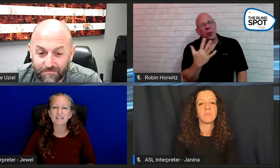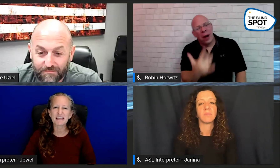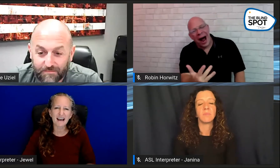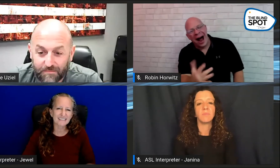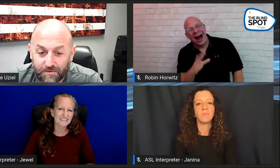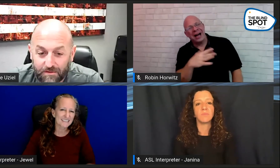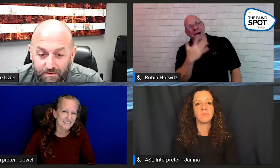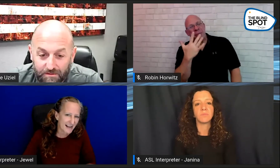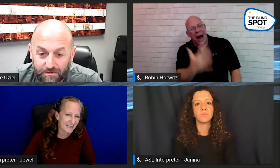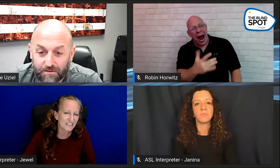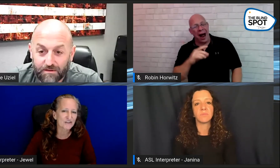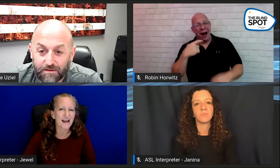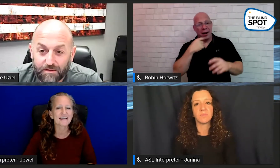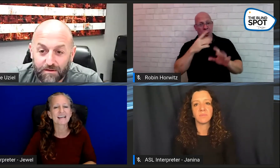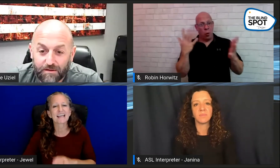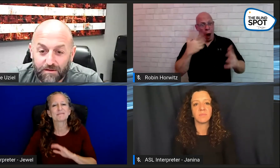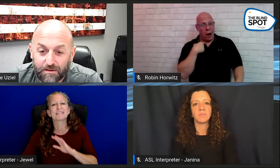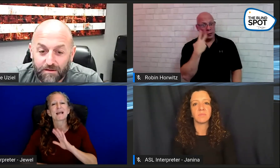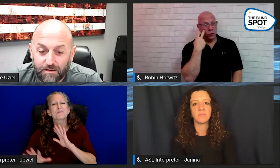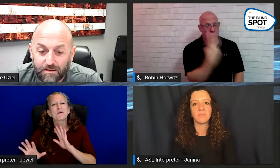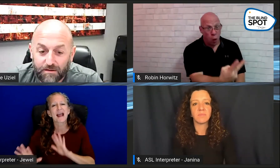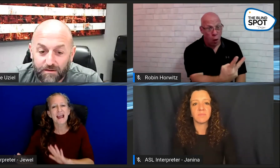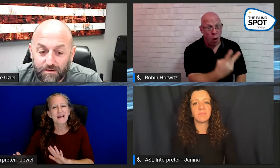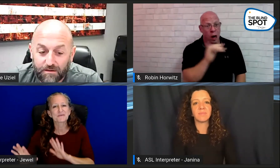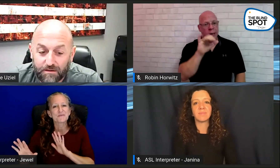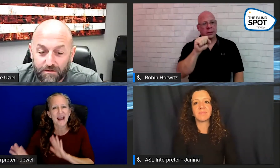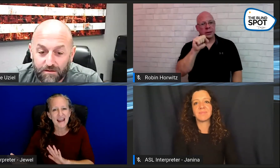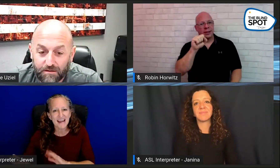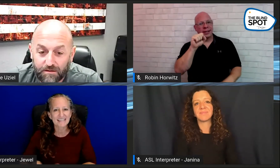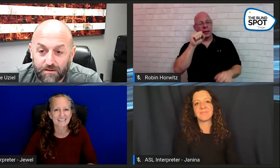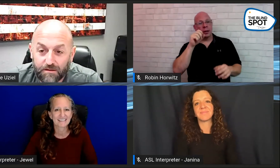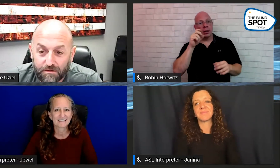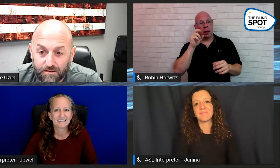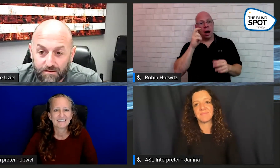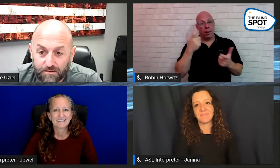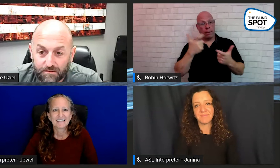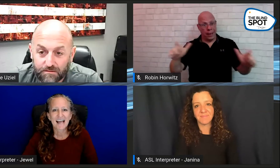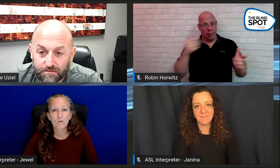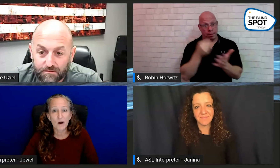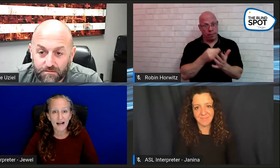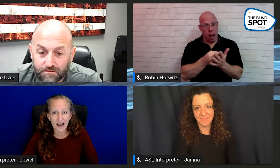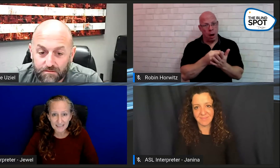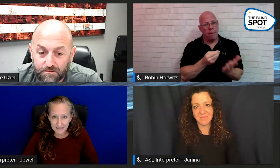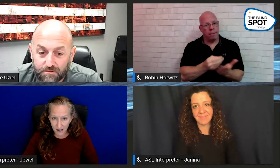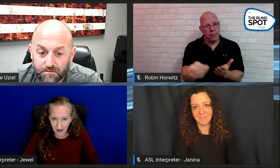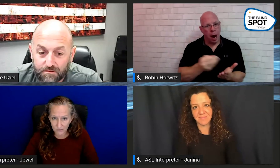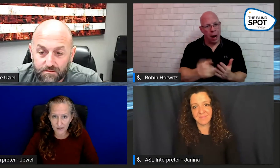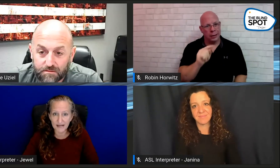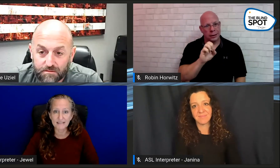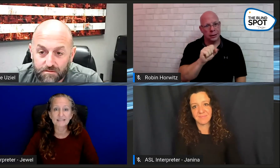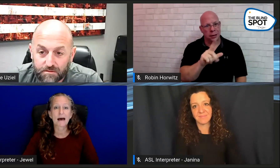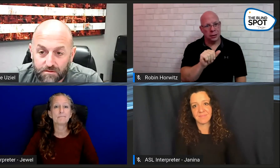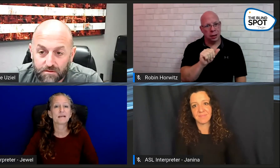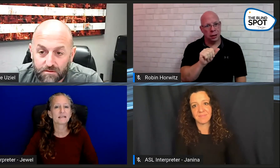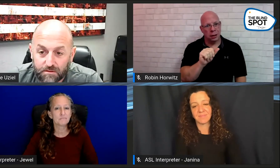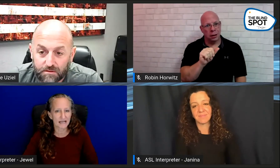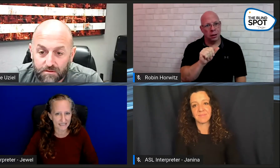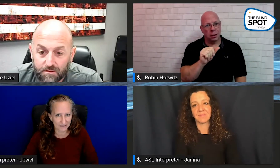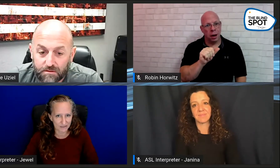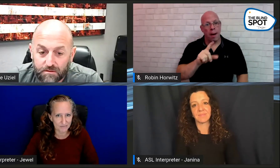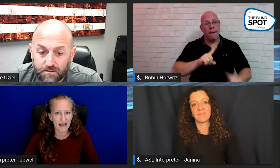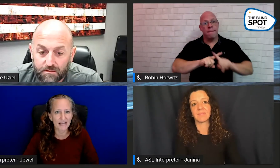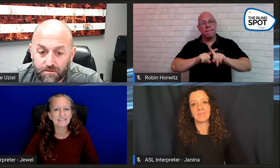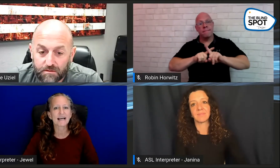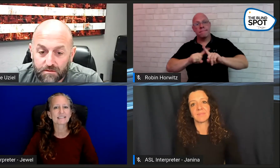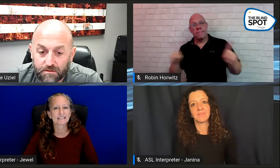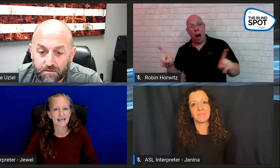tell me, that's a sucky trade. And I kept saying, wait. And what I saw was that big money